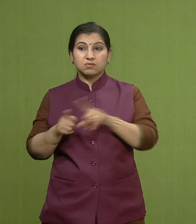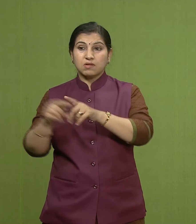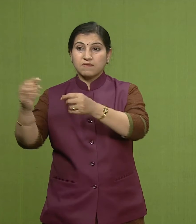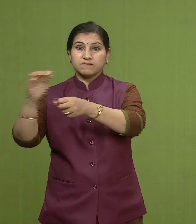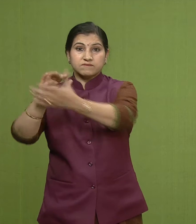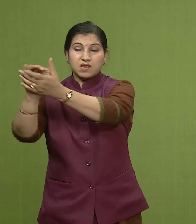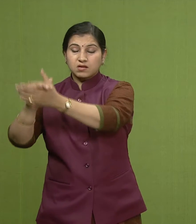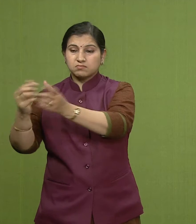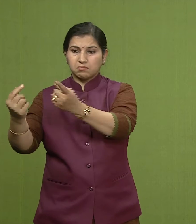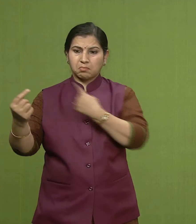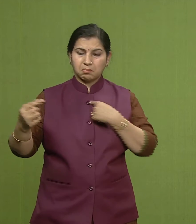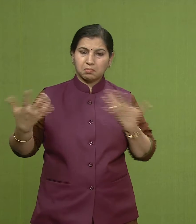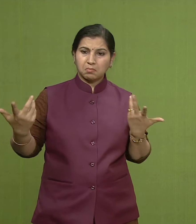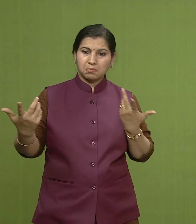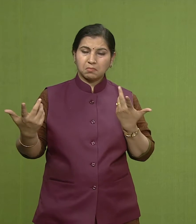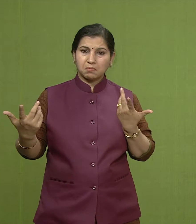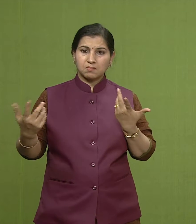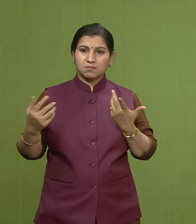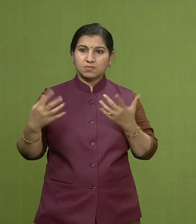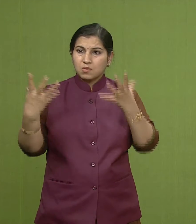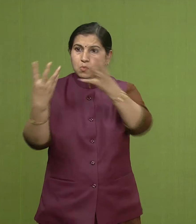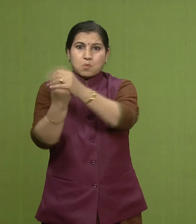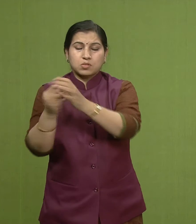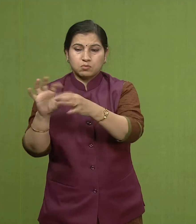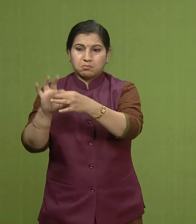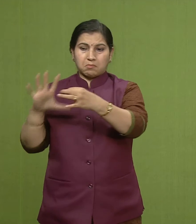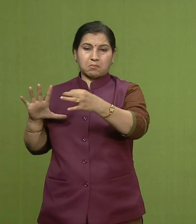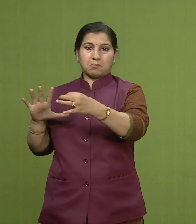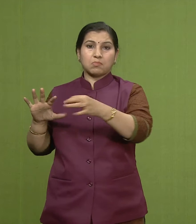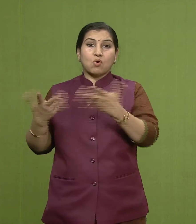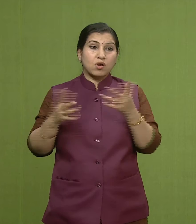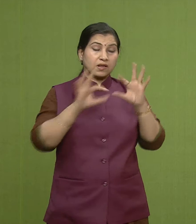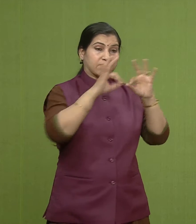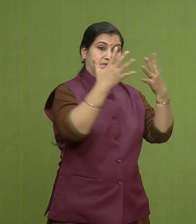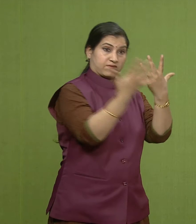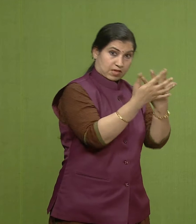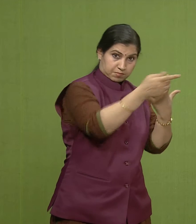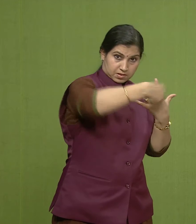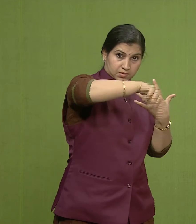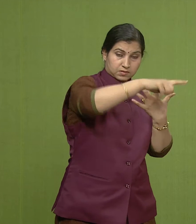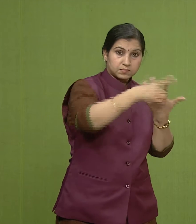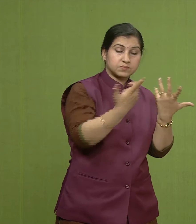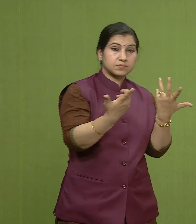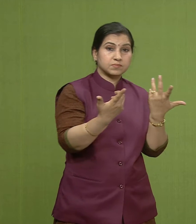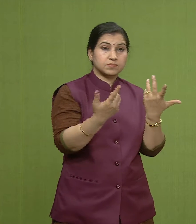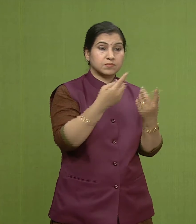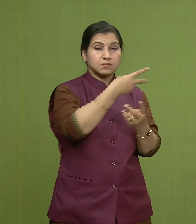friends, and families are more likely to indulge in antisocial activities like